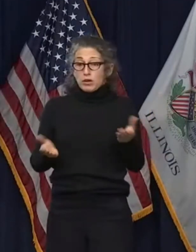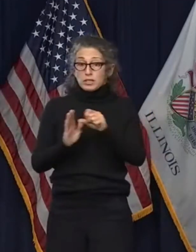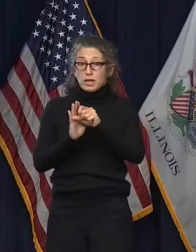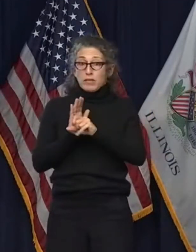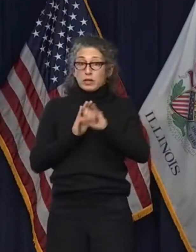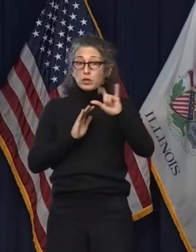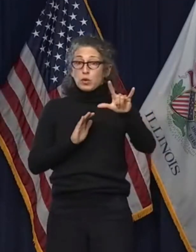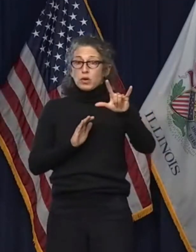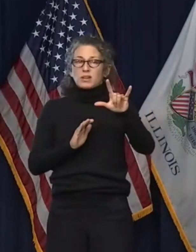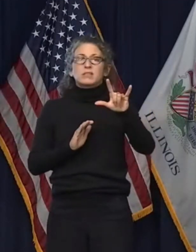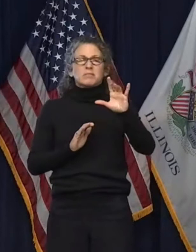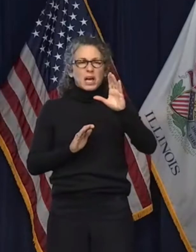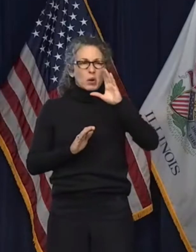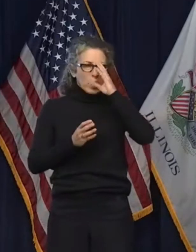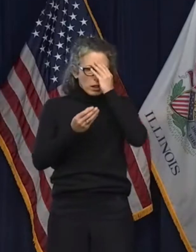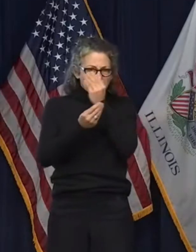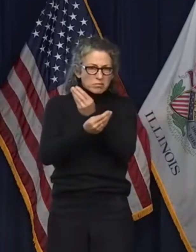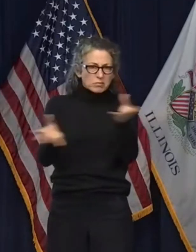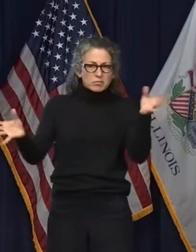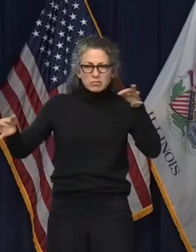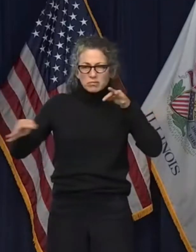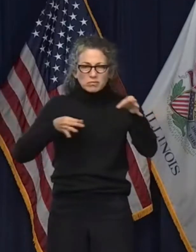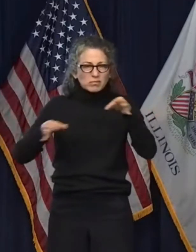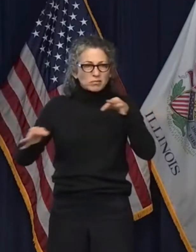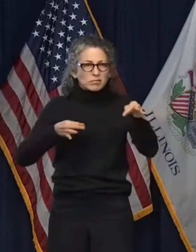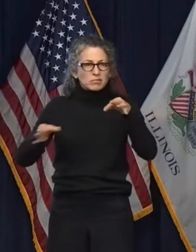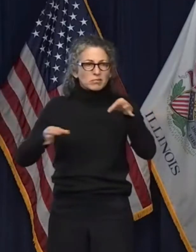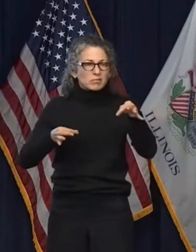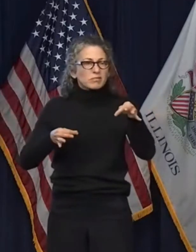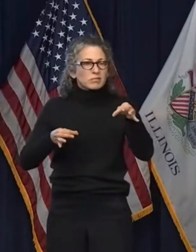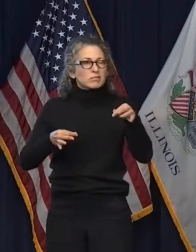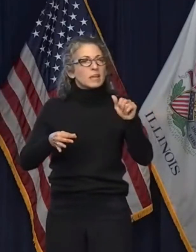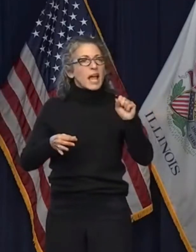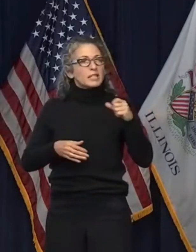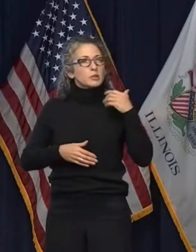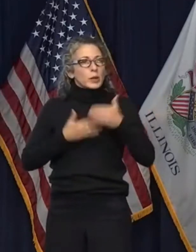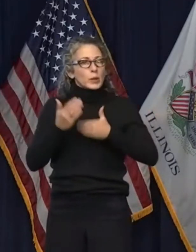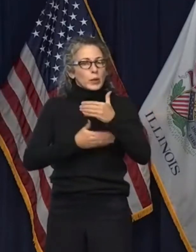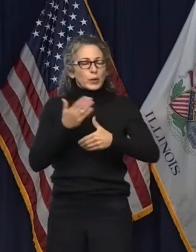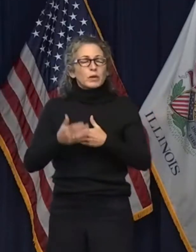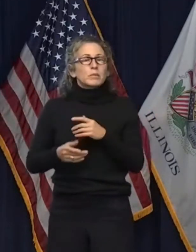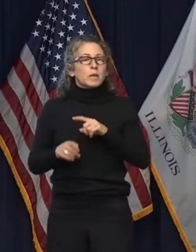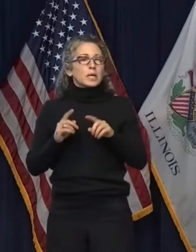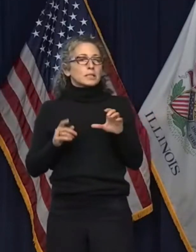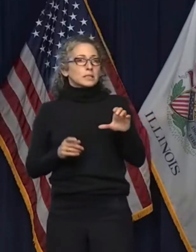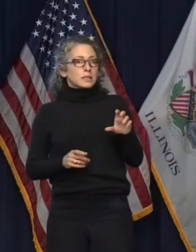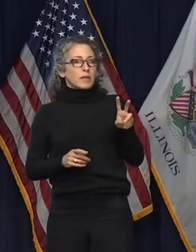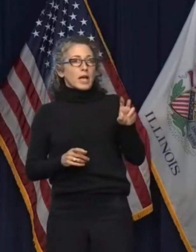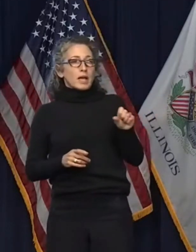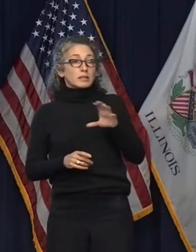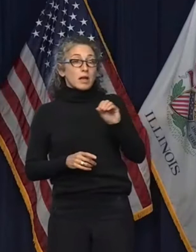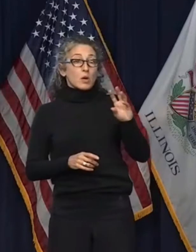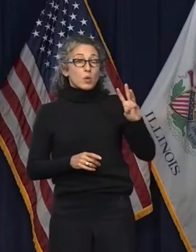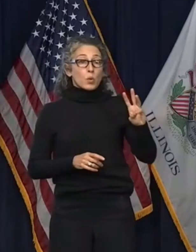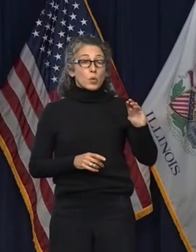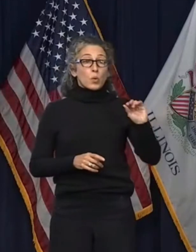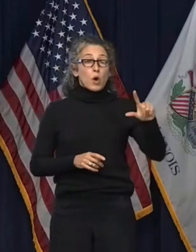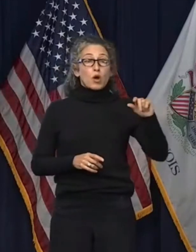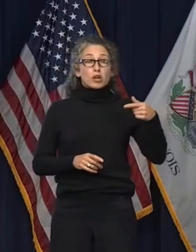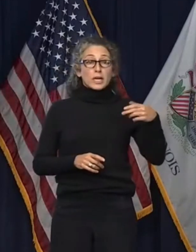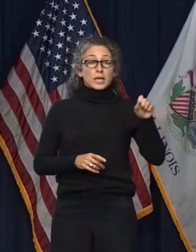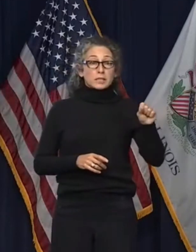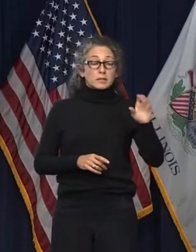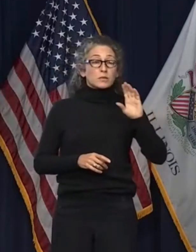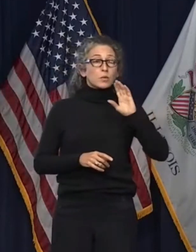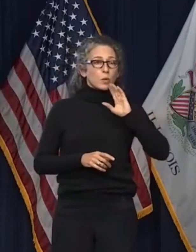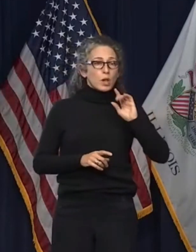about those numbers as they are delivered to us. But it is CVS and Walgreens who will actually go